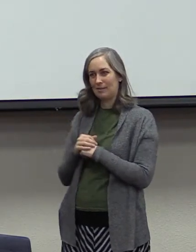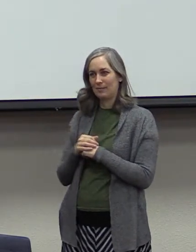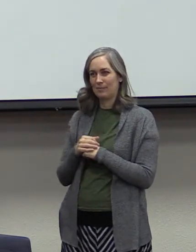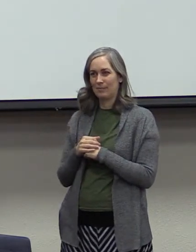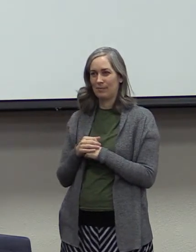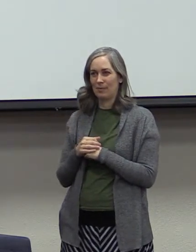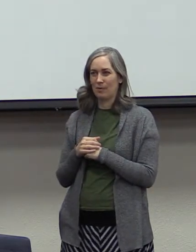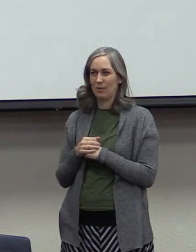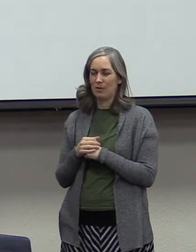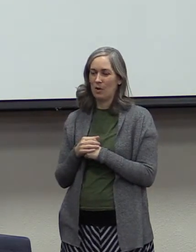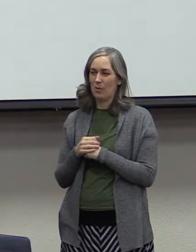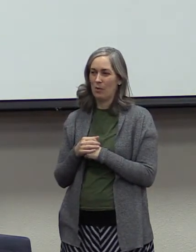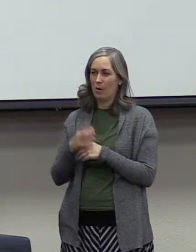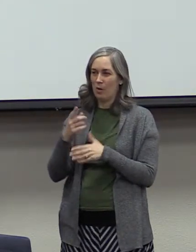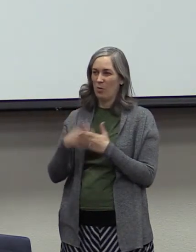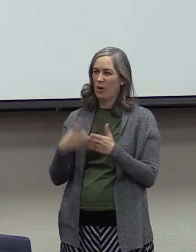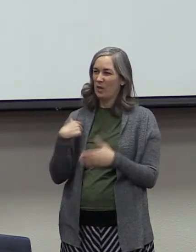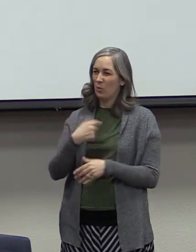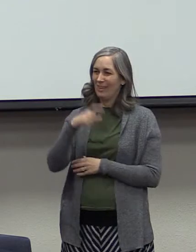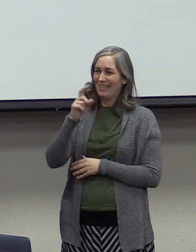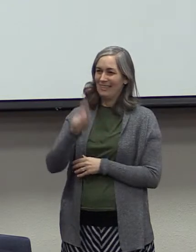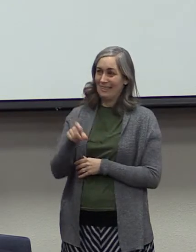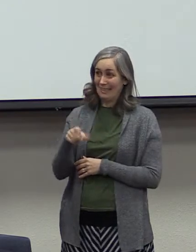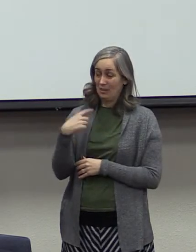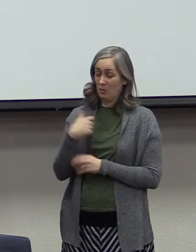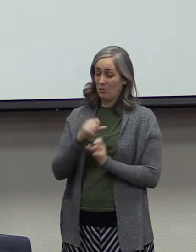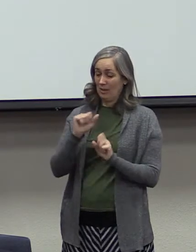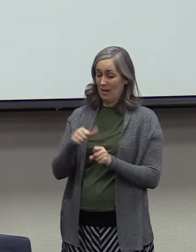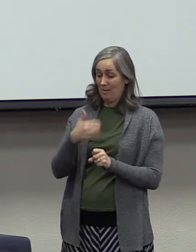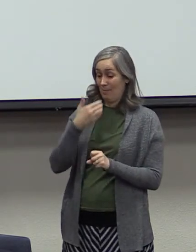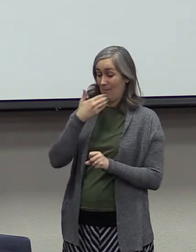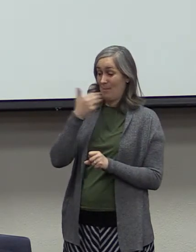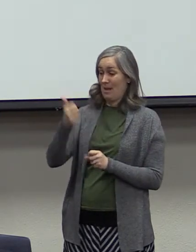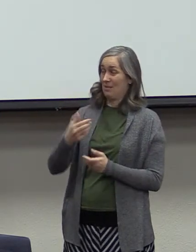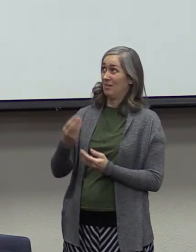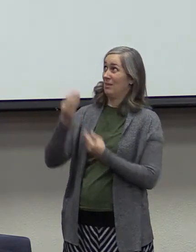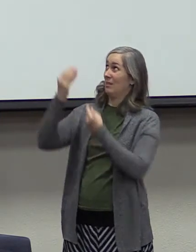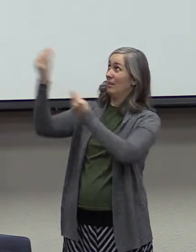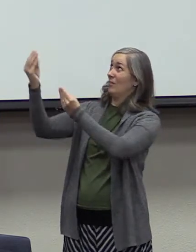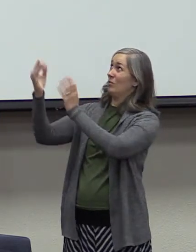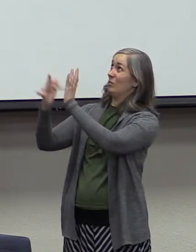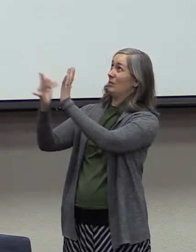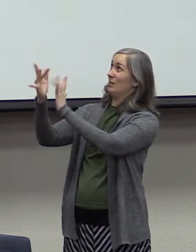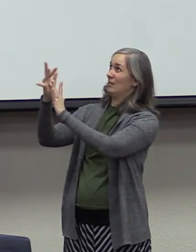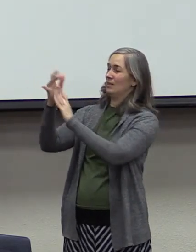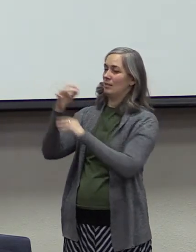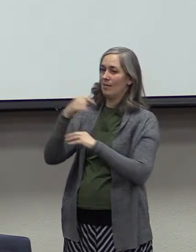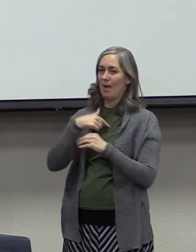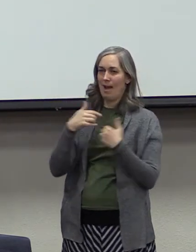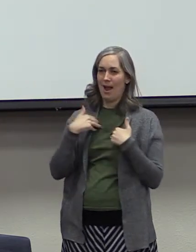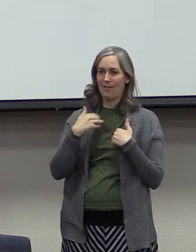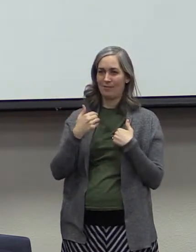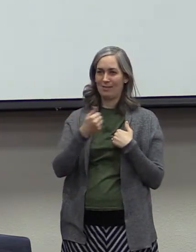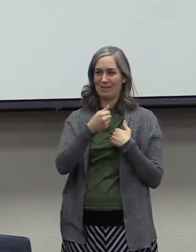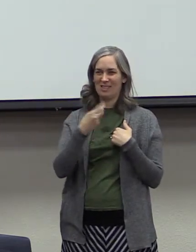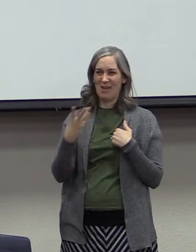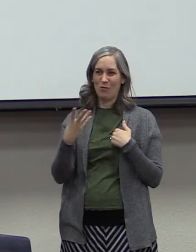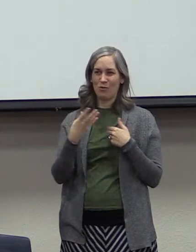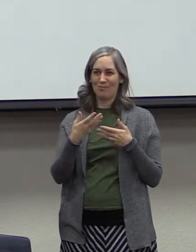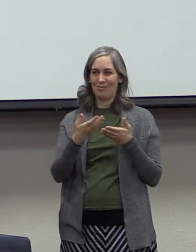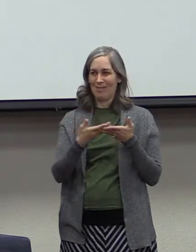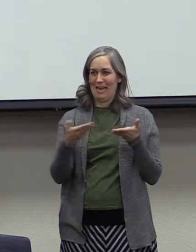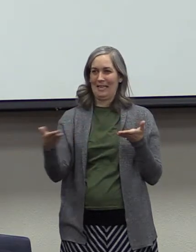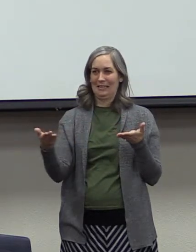to Jesus? I've got several things here I want to mention briefly and probably won't have time to cover all of them. But what does it